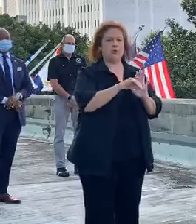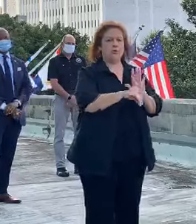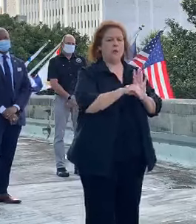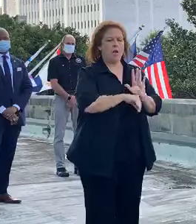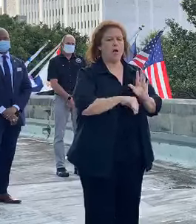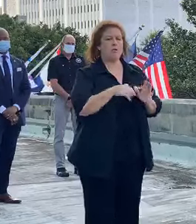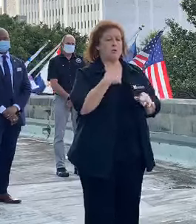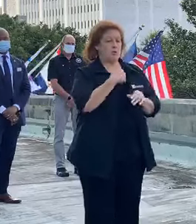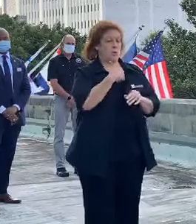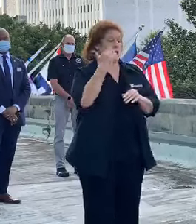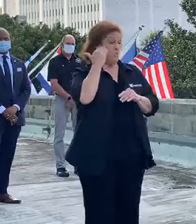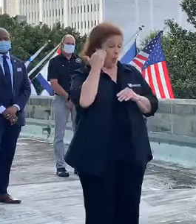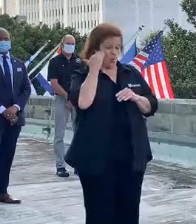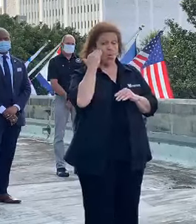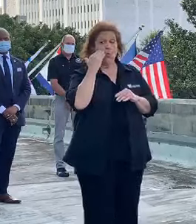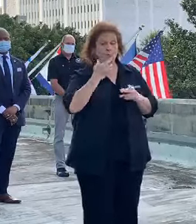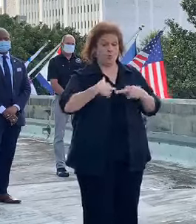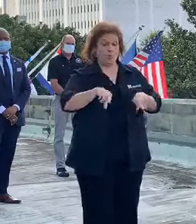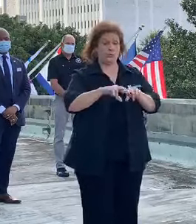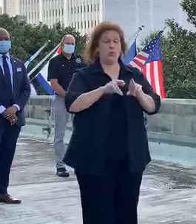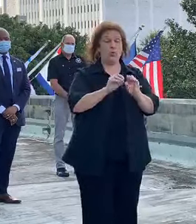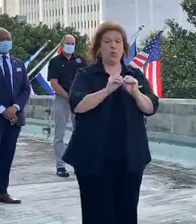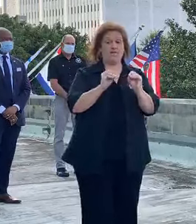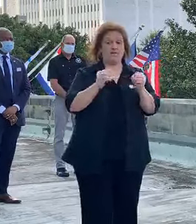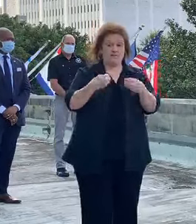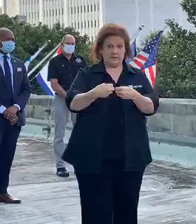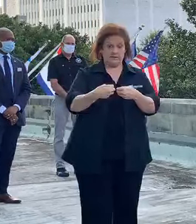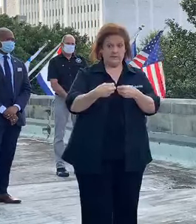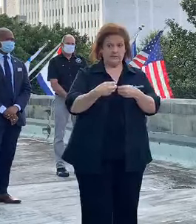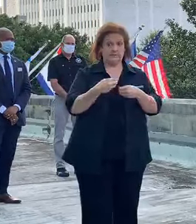know that a regional office